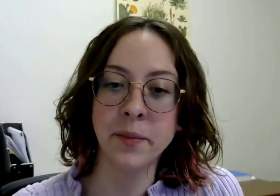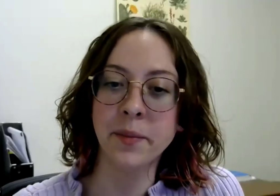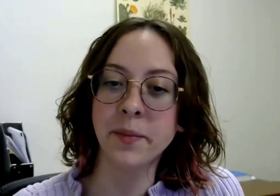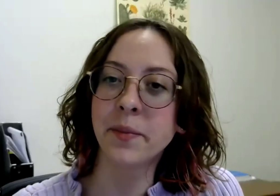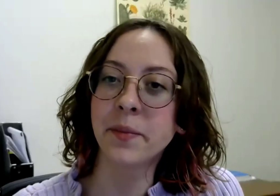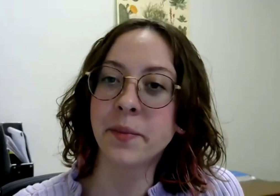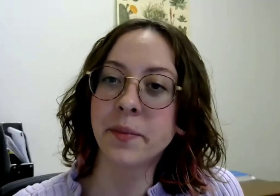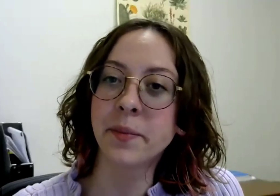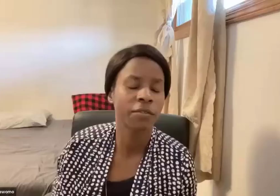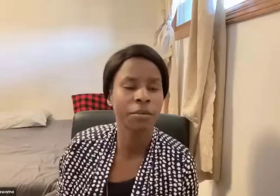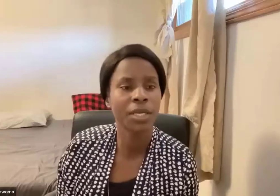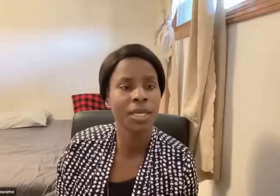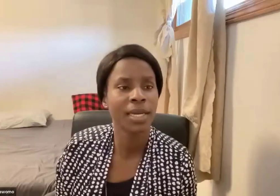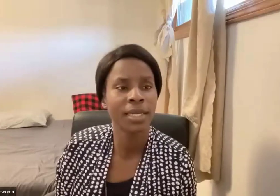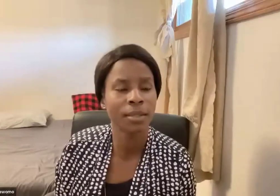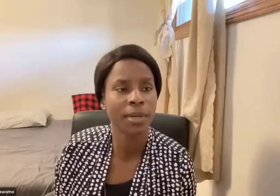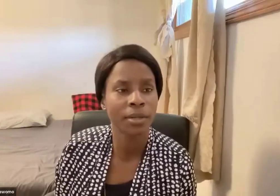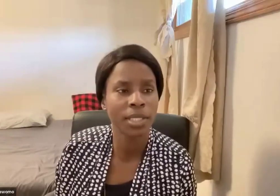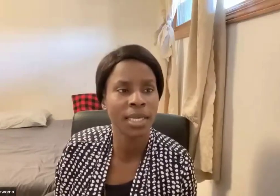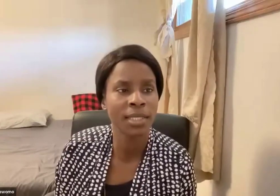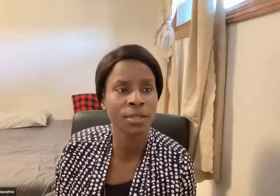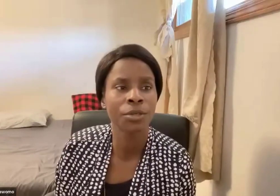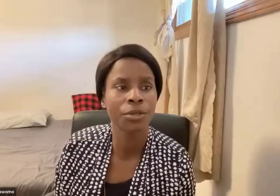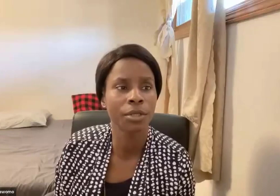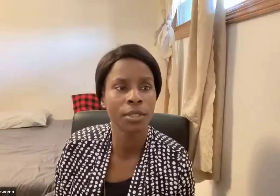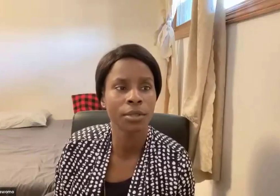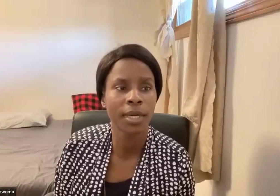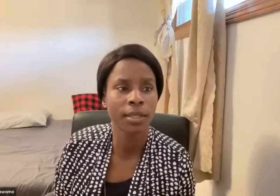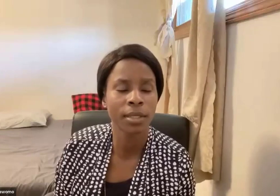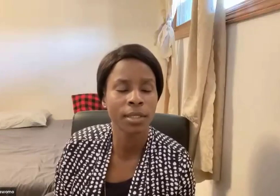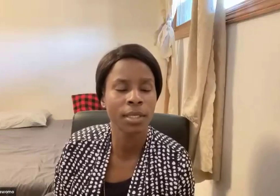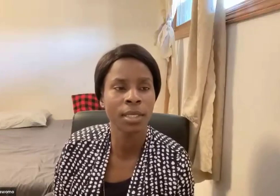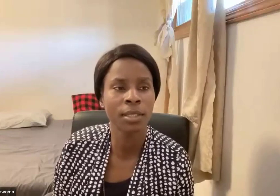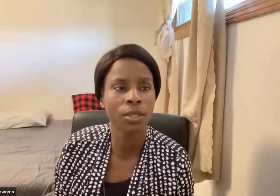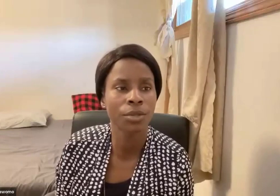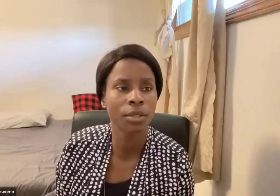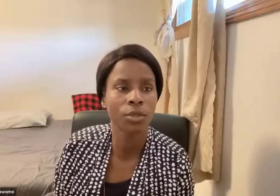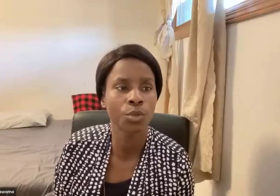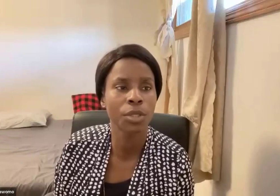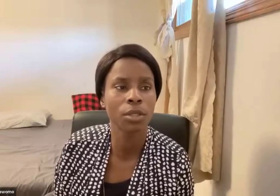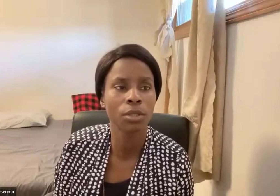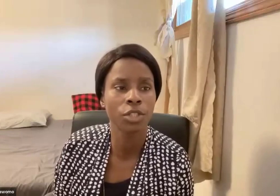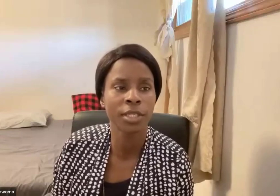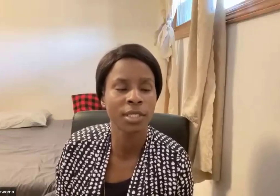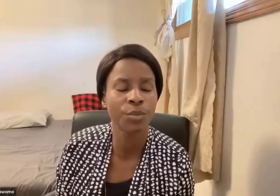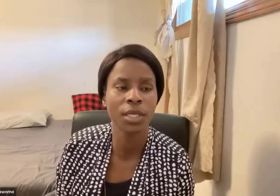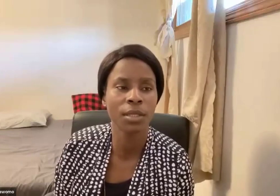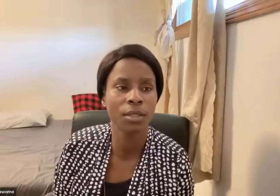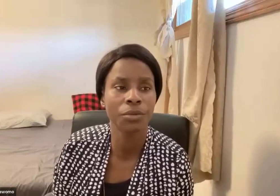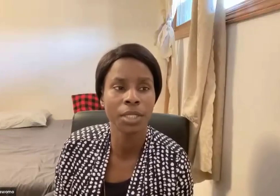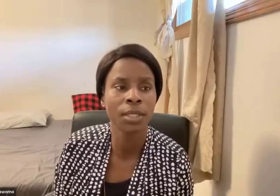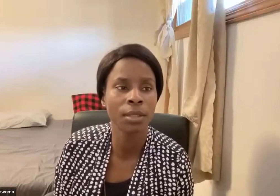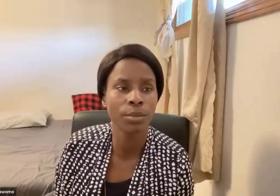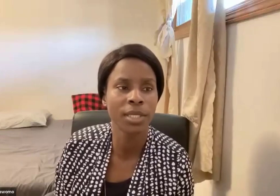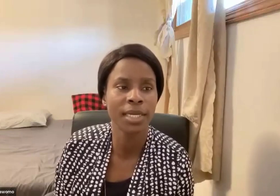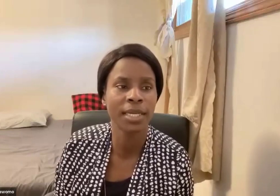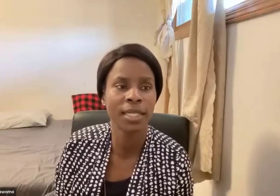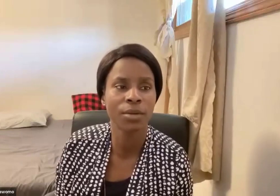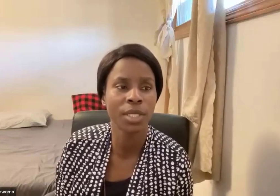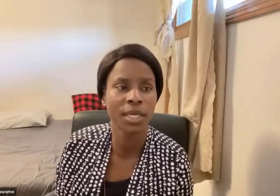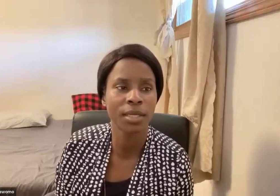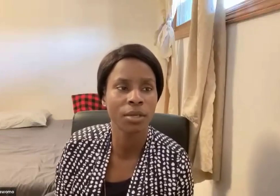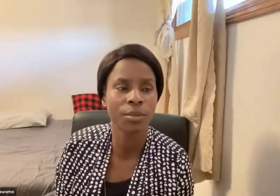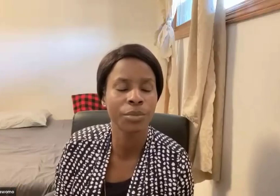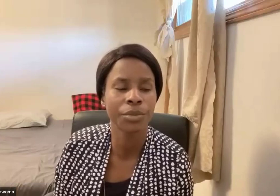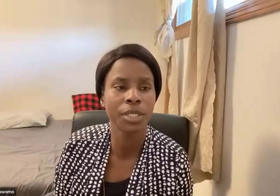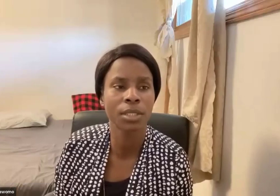Yinka? Yeah, for me, I learned about the asynchronous. So I thought the asynchronous will just be the written, but I learned